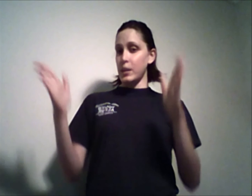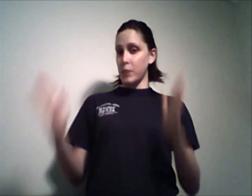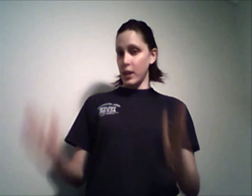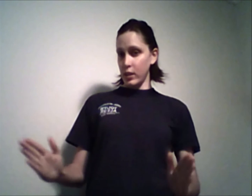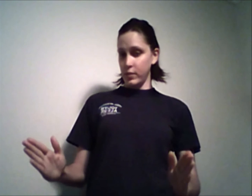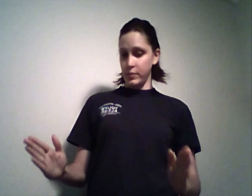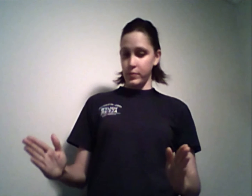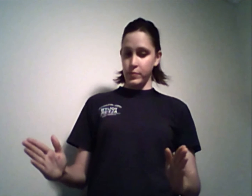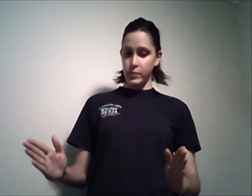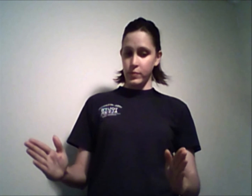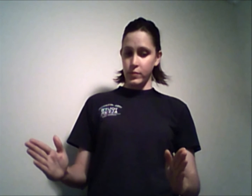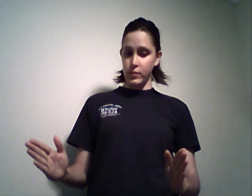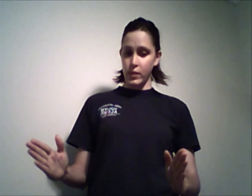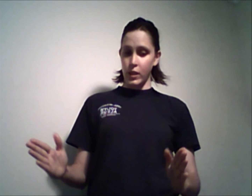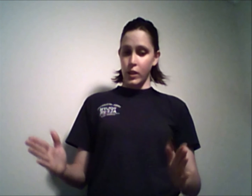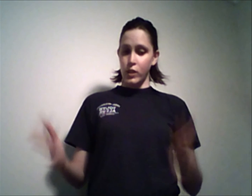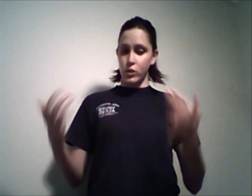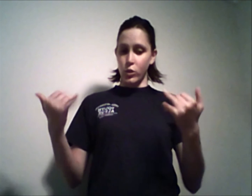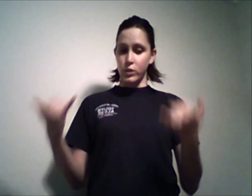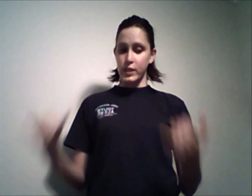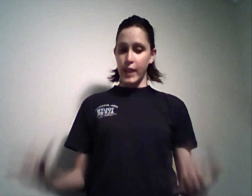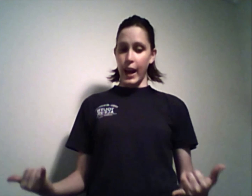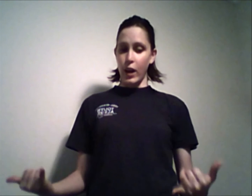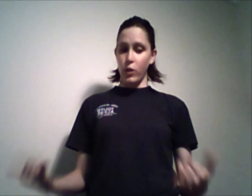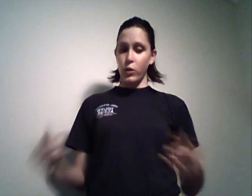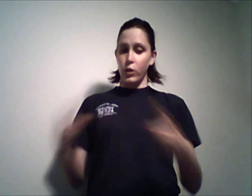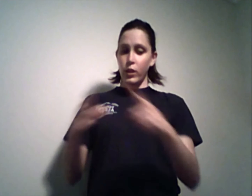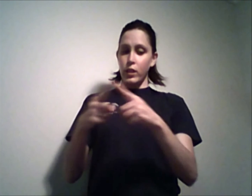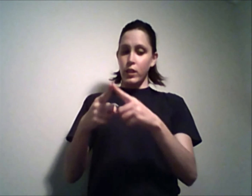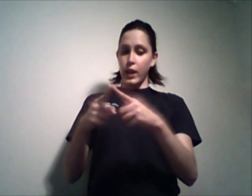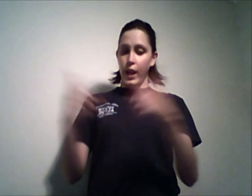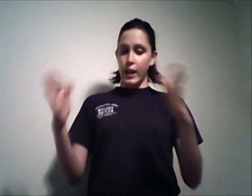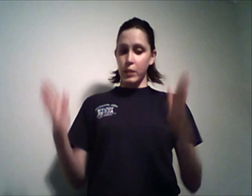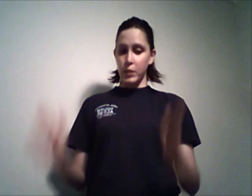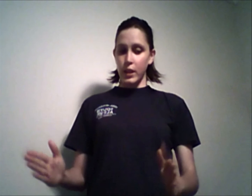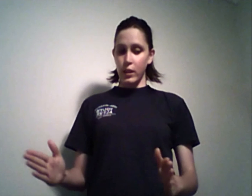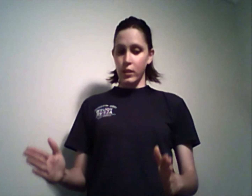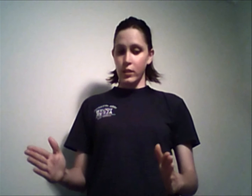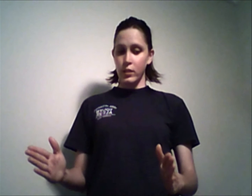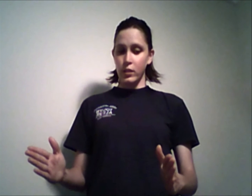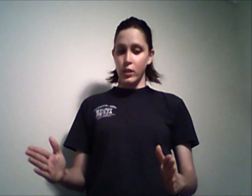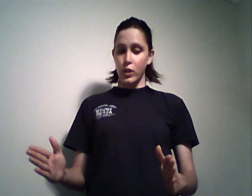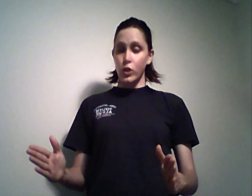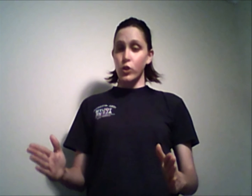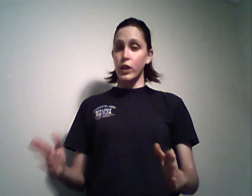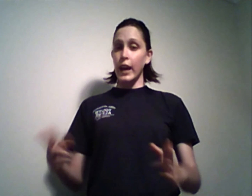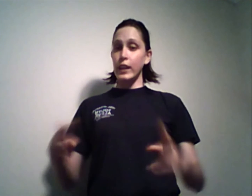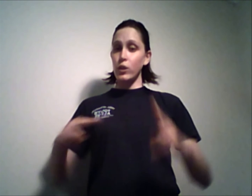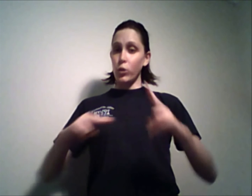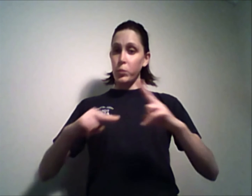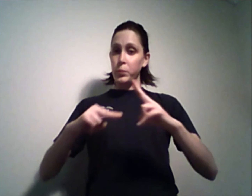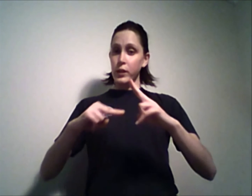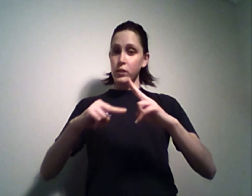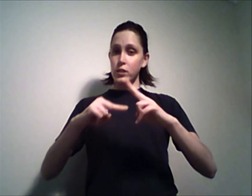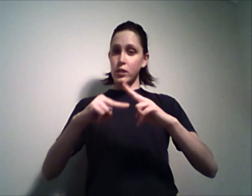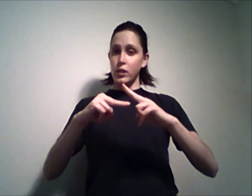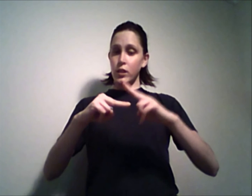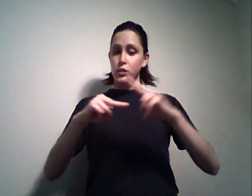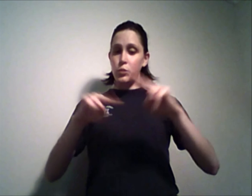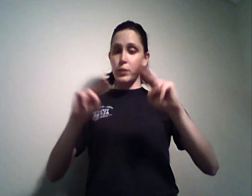enemy. So it goes now, the enemy created or built. So built is